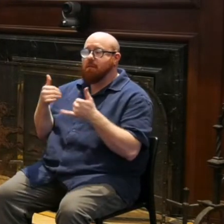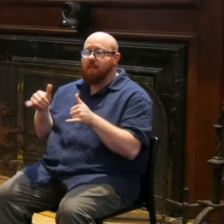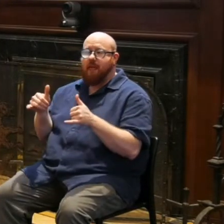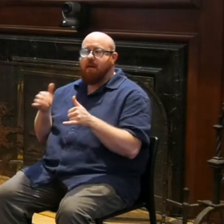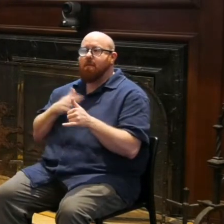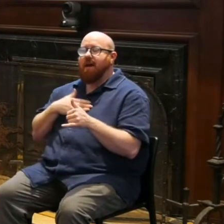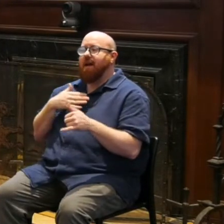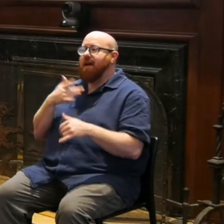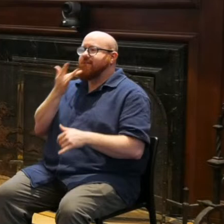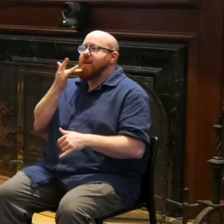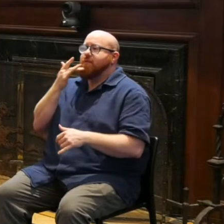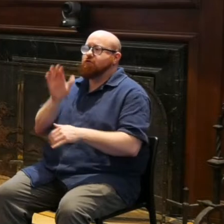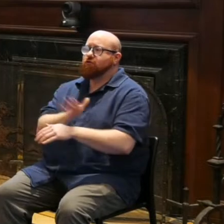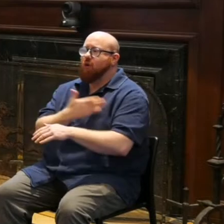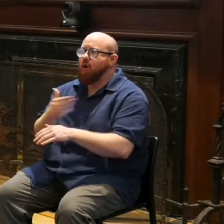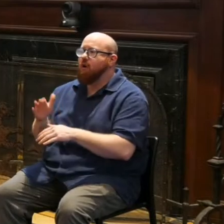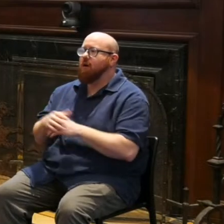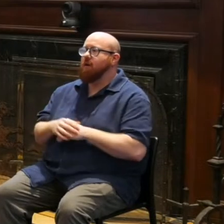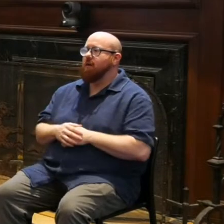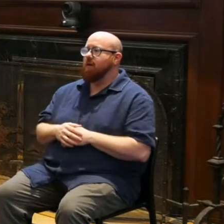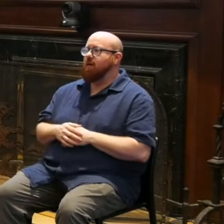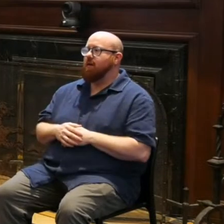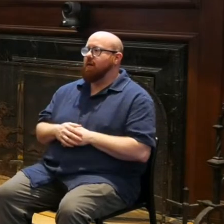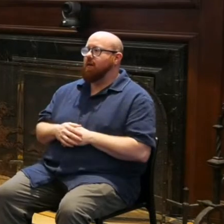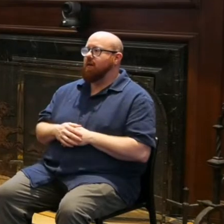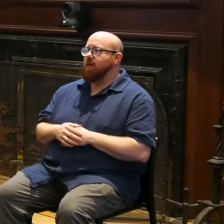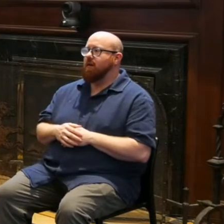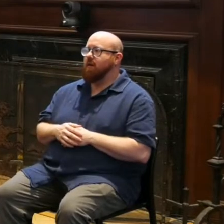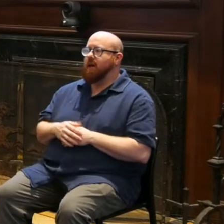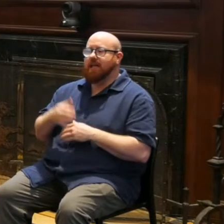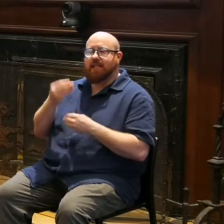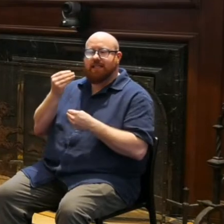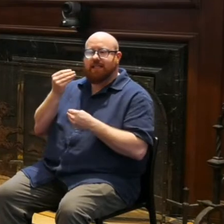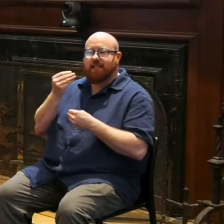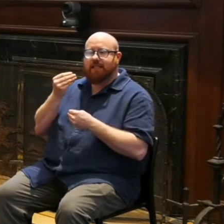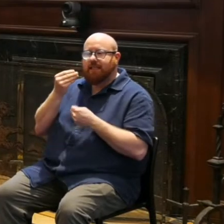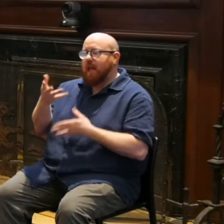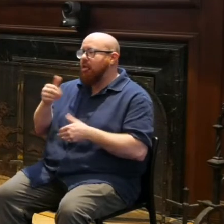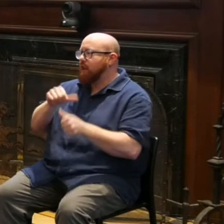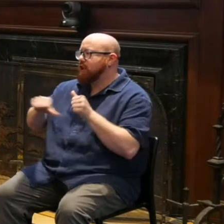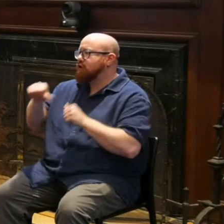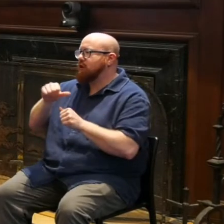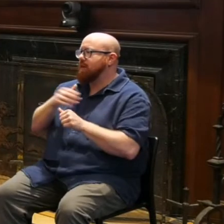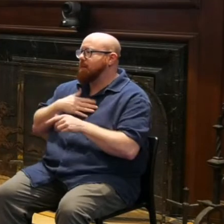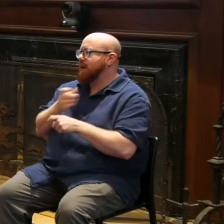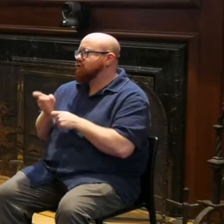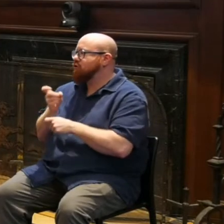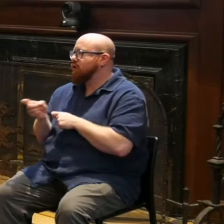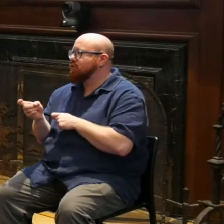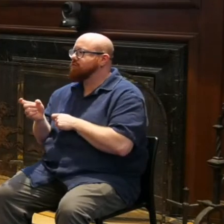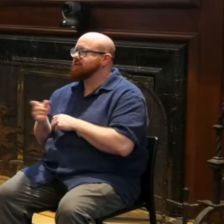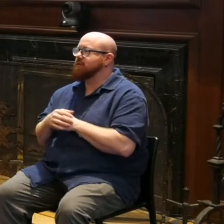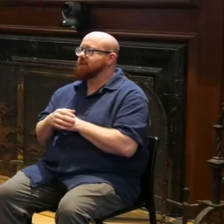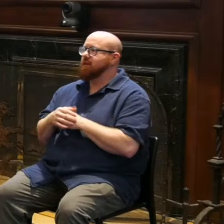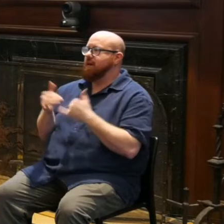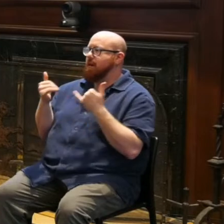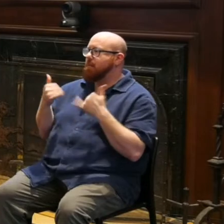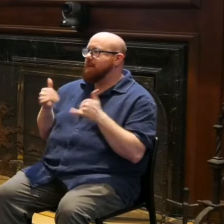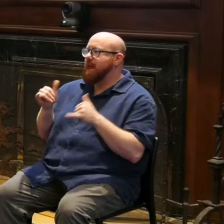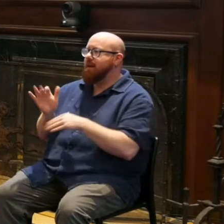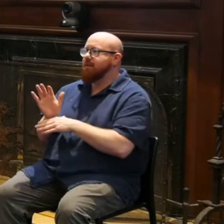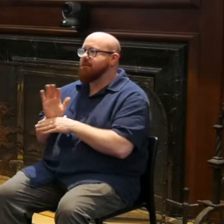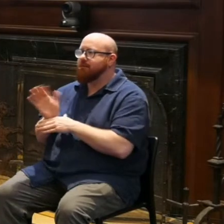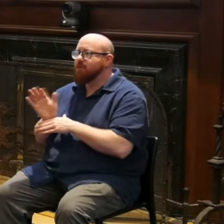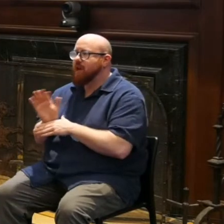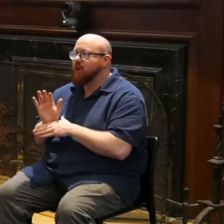songs. Tell the jokes that I once told. Play the videos on how we